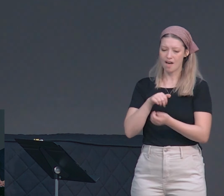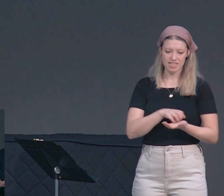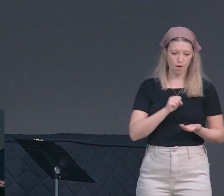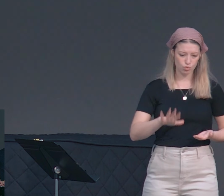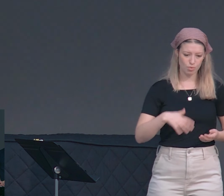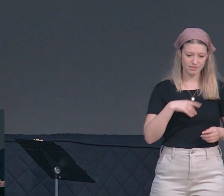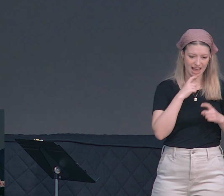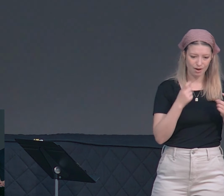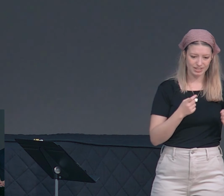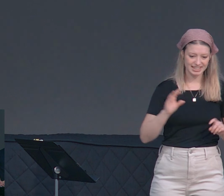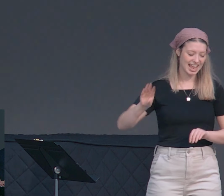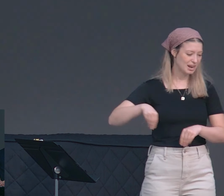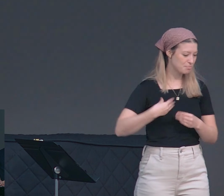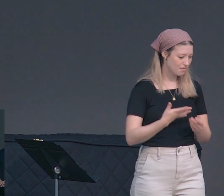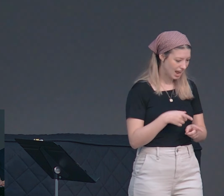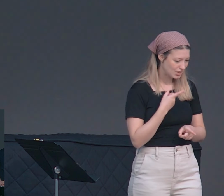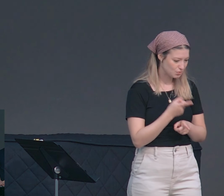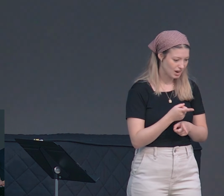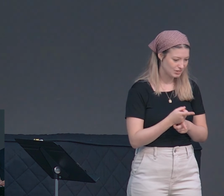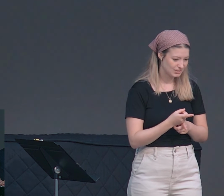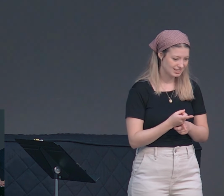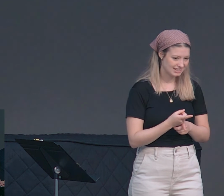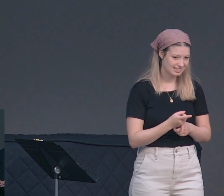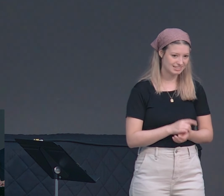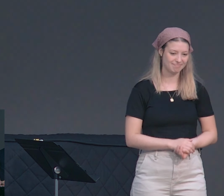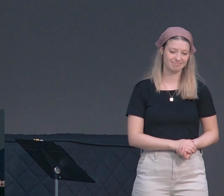death and provides life.